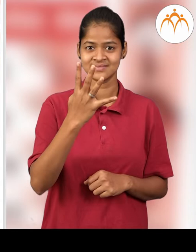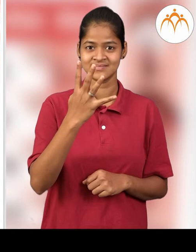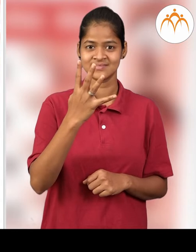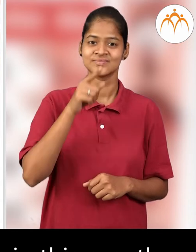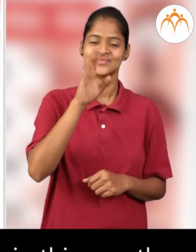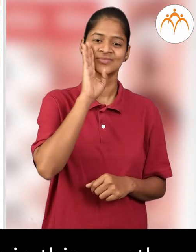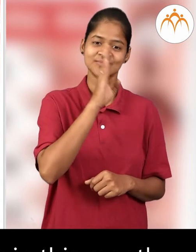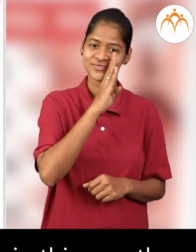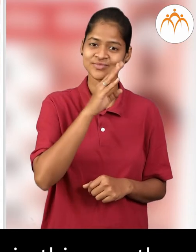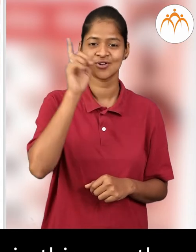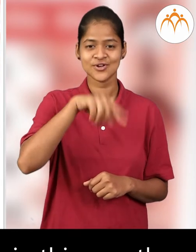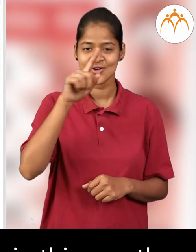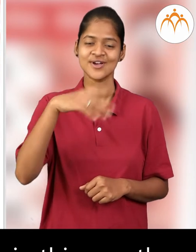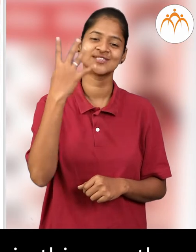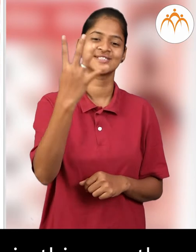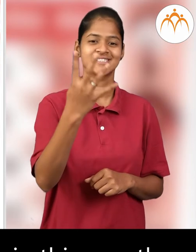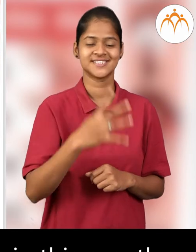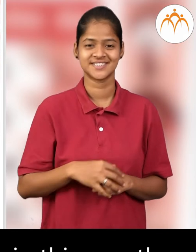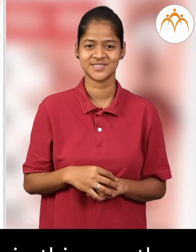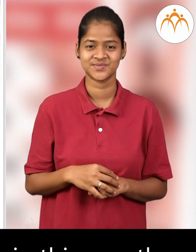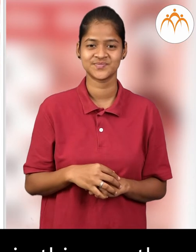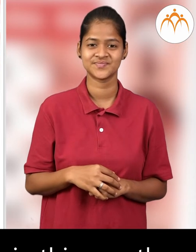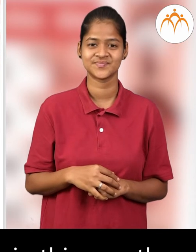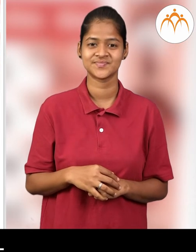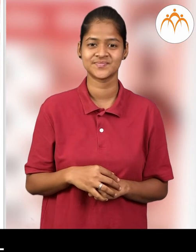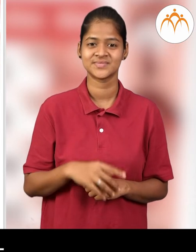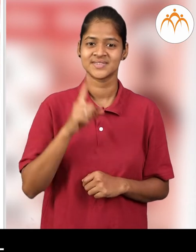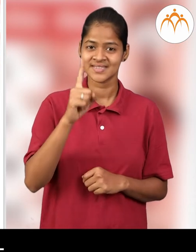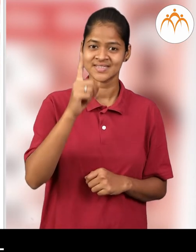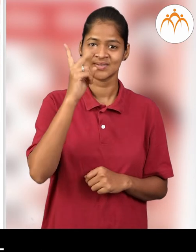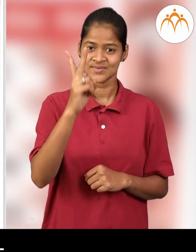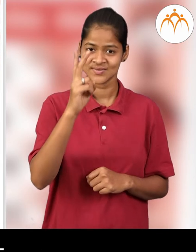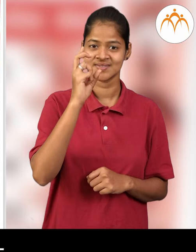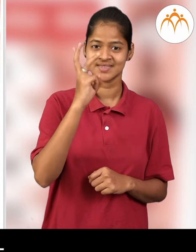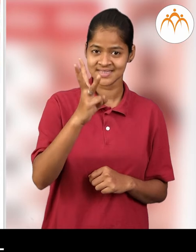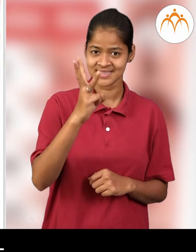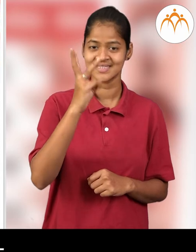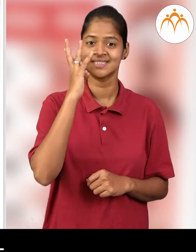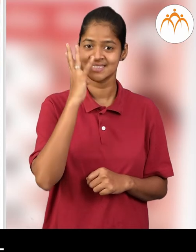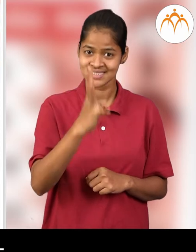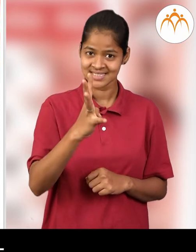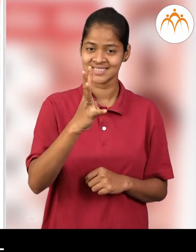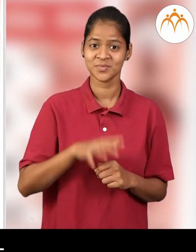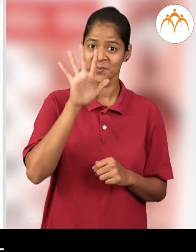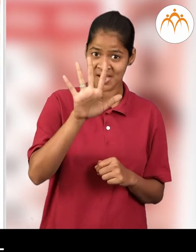5.